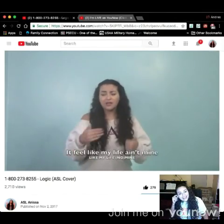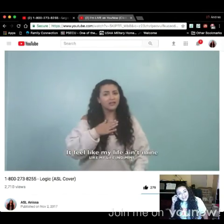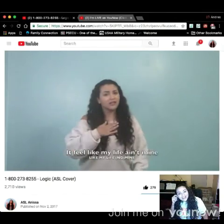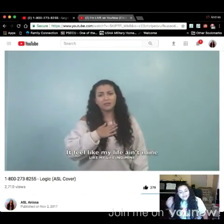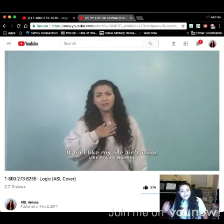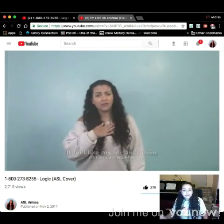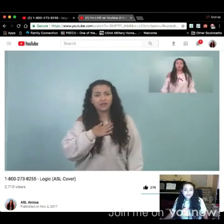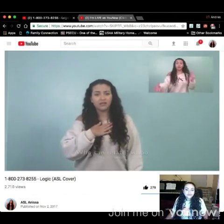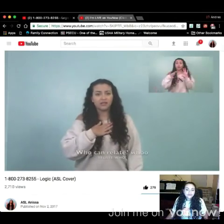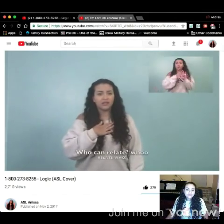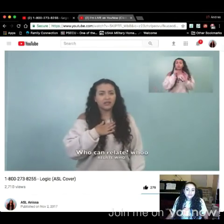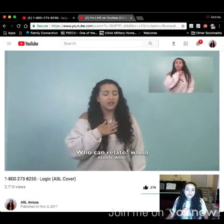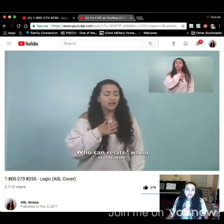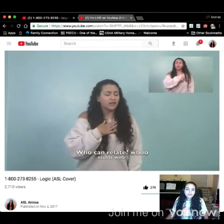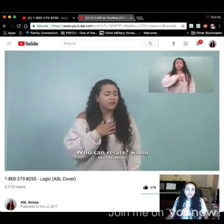Yeah.